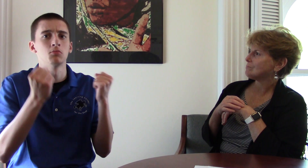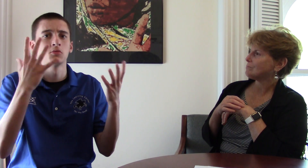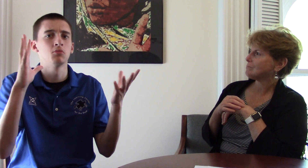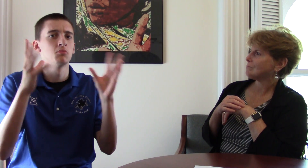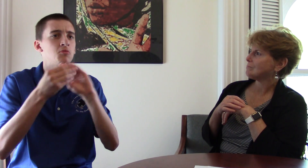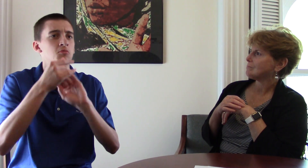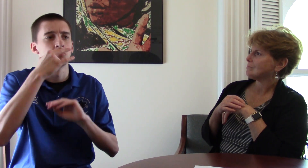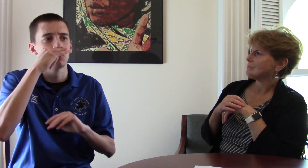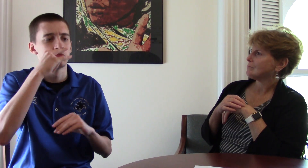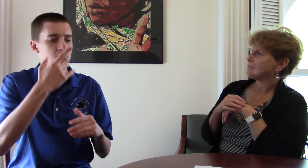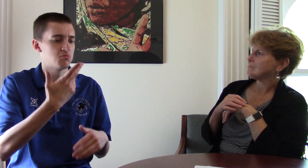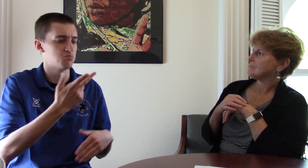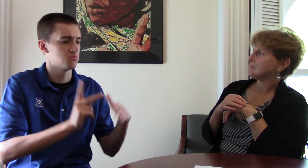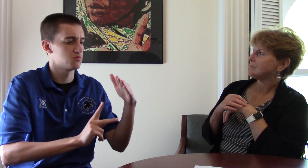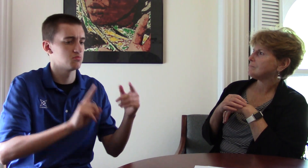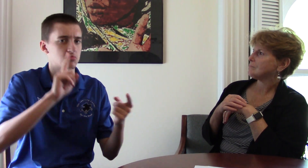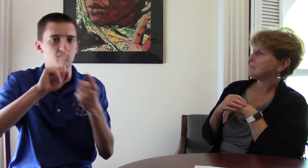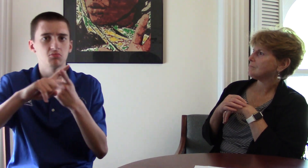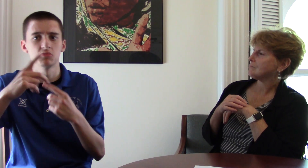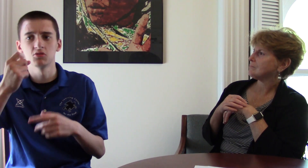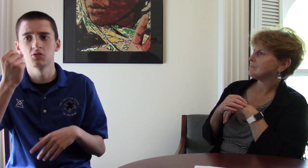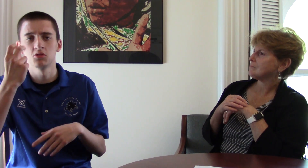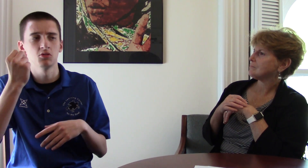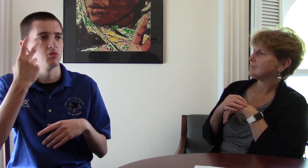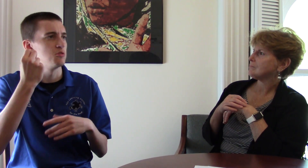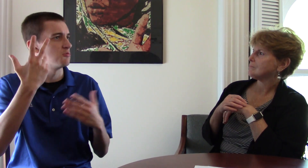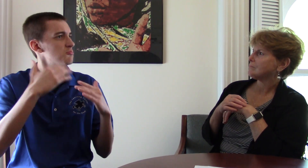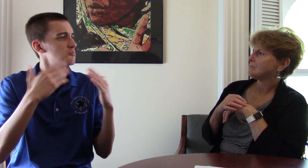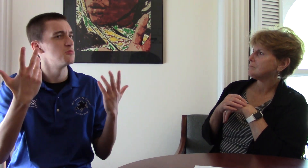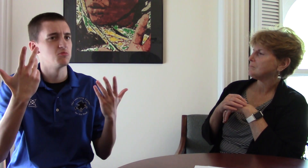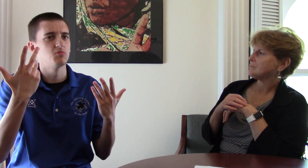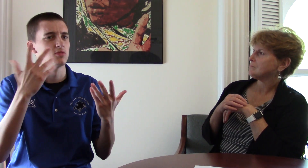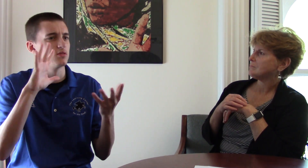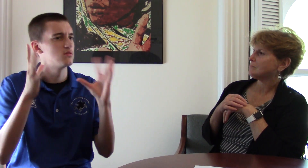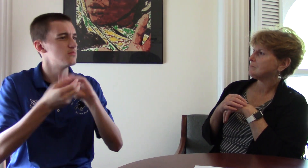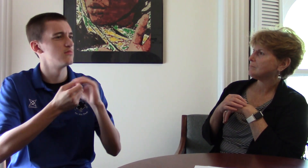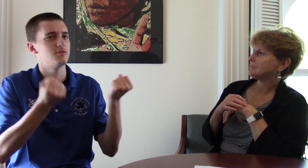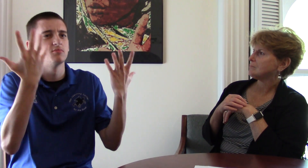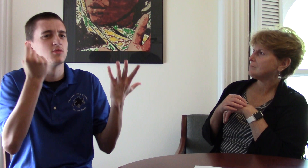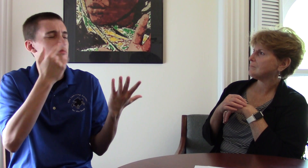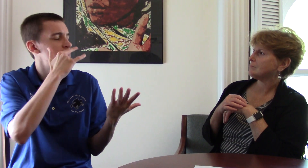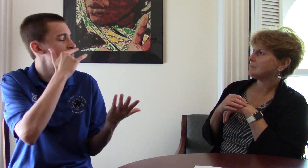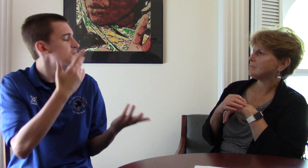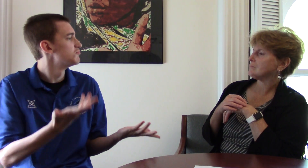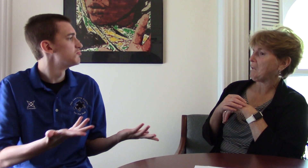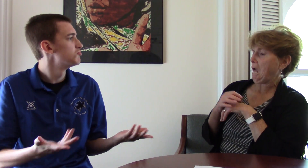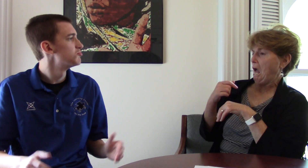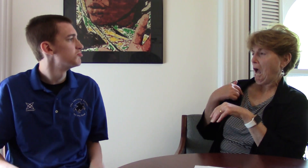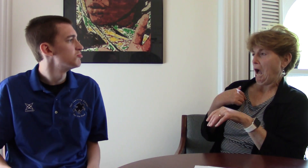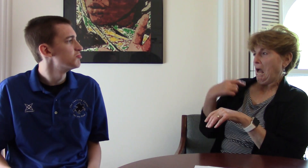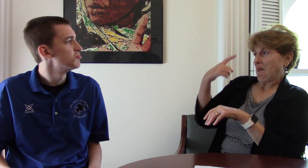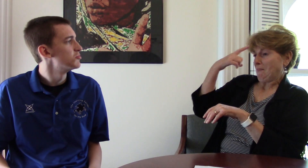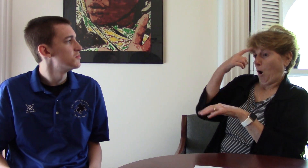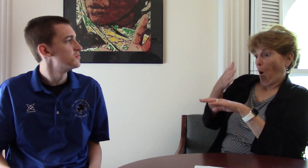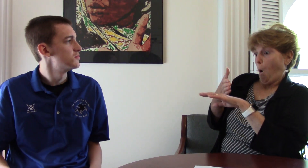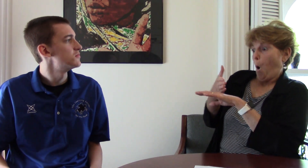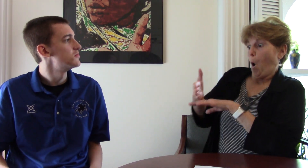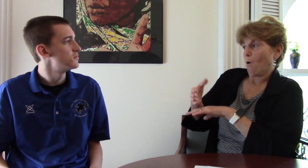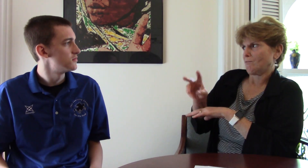So starting this fall how many students will you have from kindergarten until 12th grade? I believe